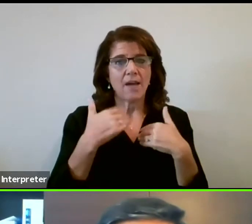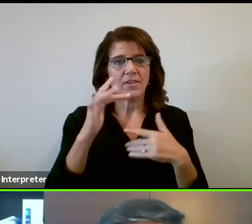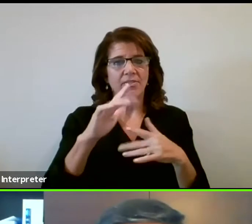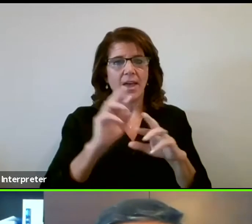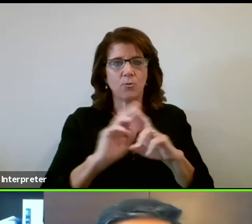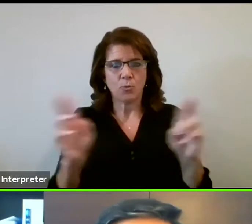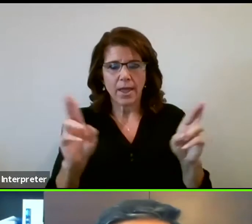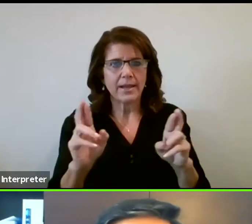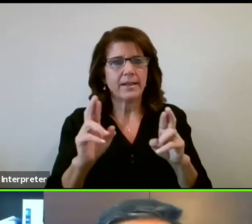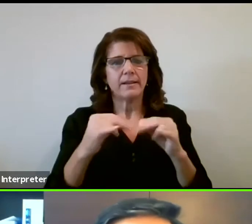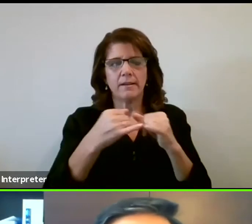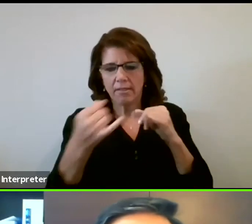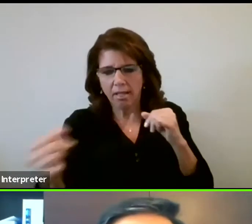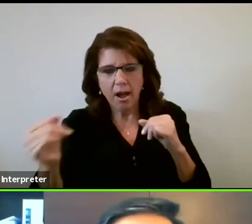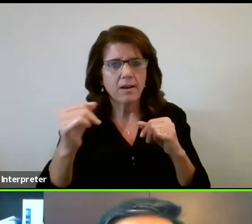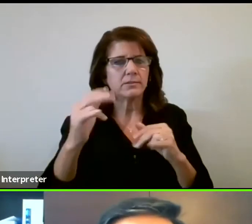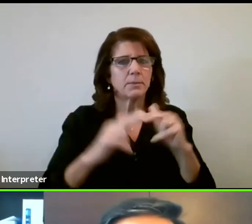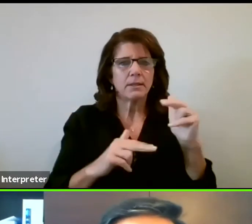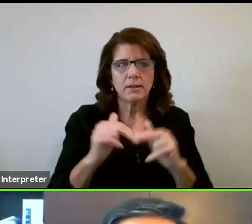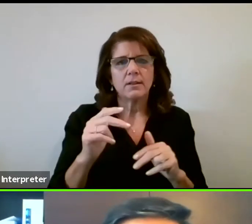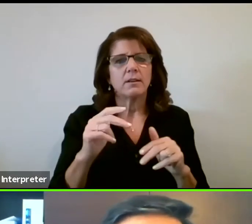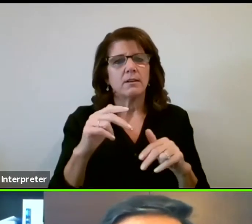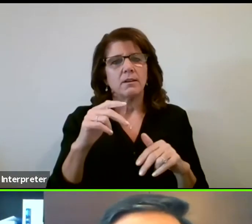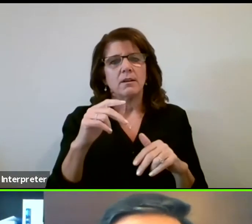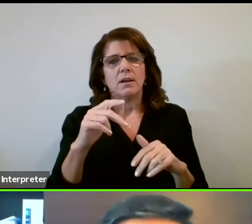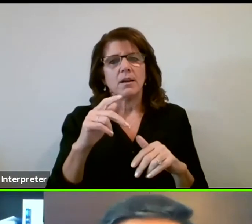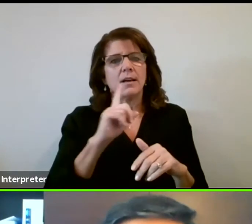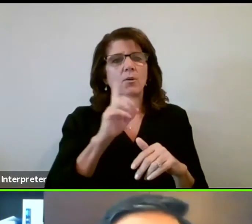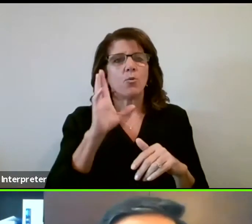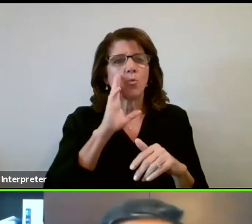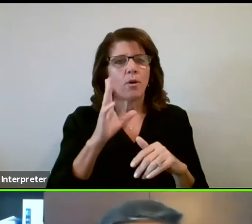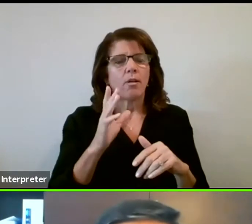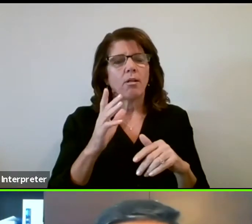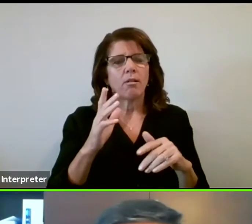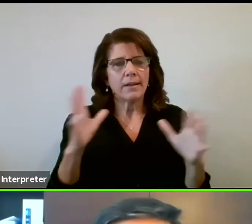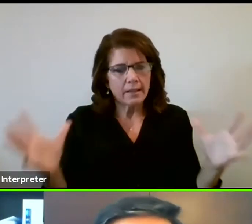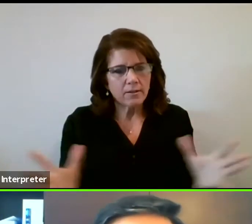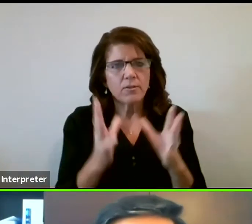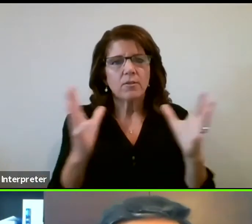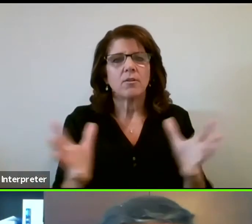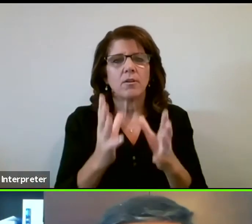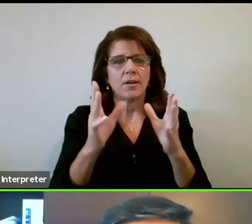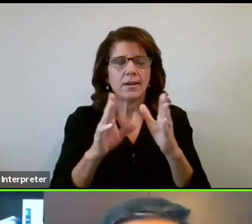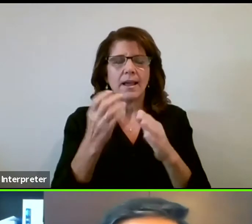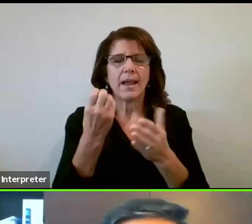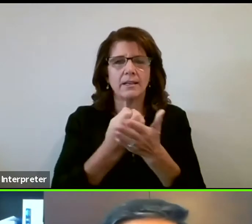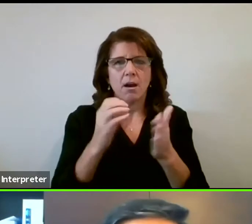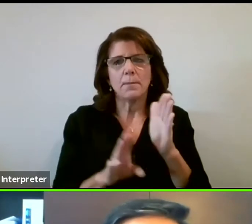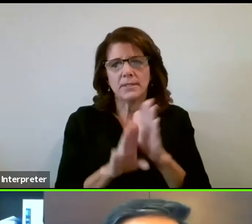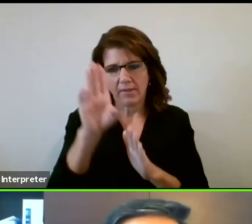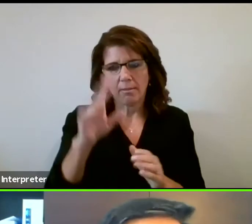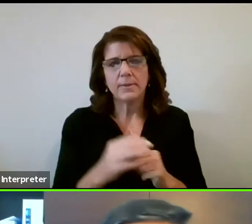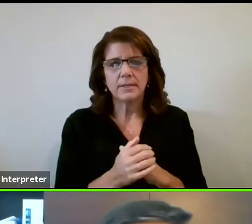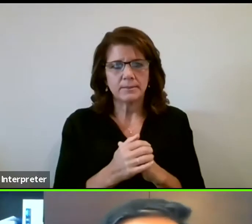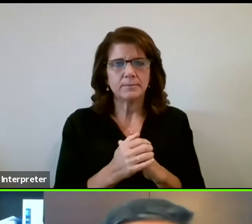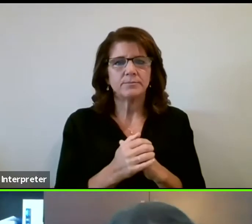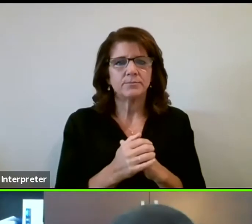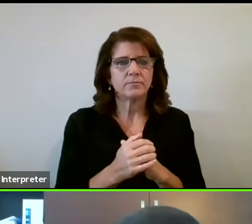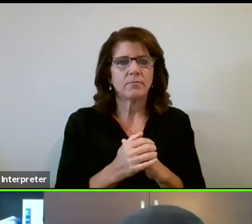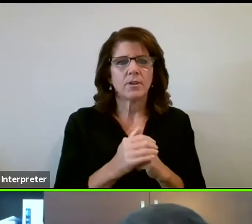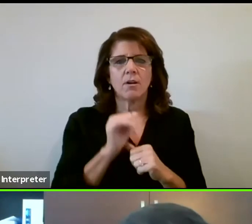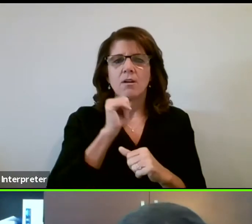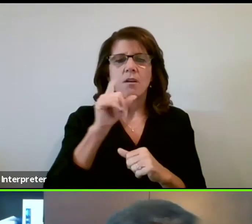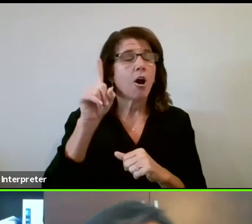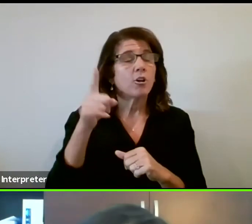infrastructure in place is going to fuel the economic development engine, not just